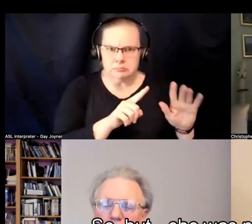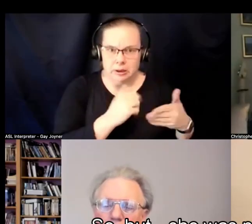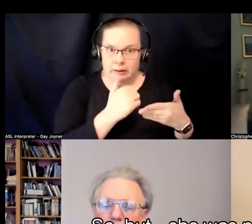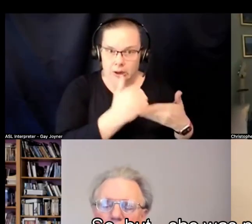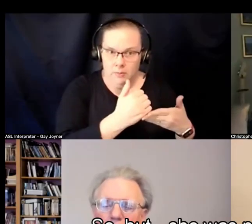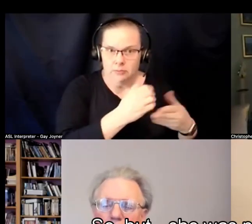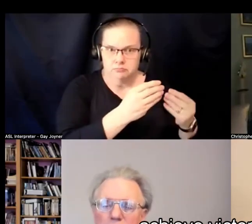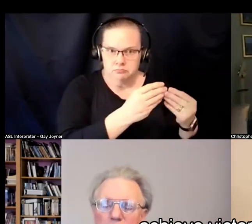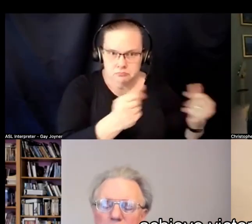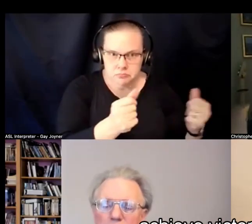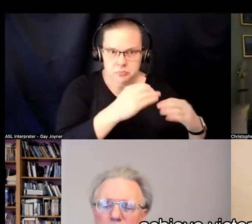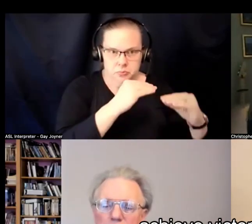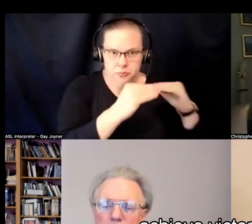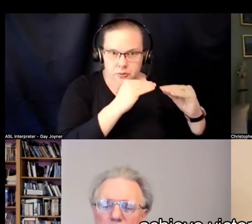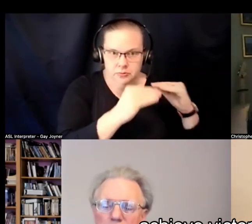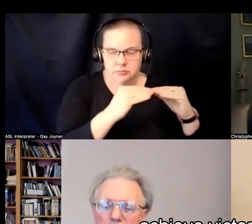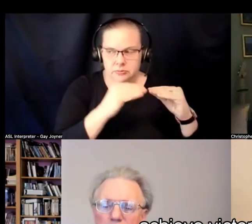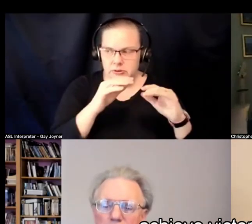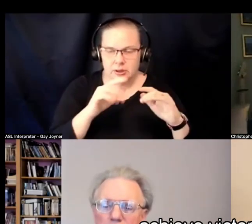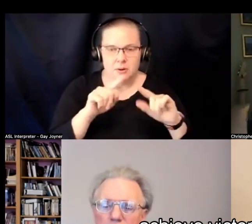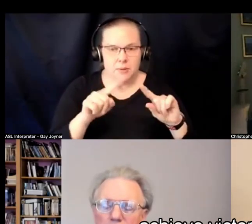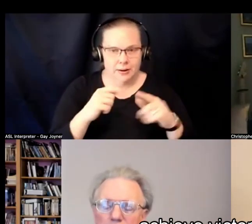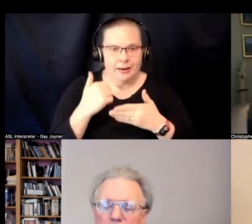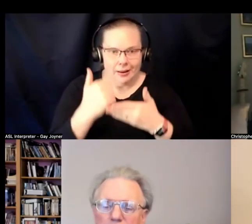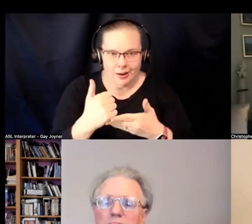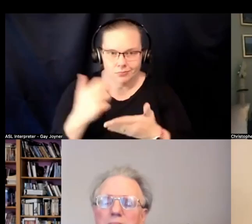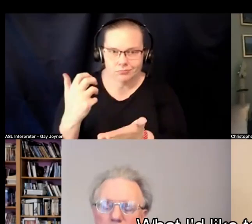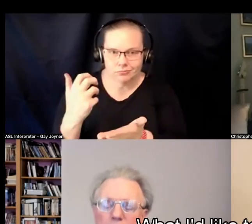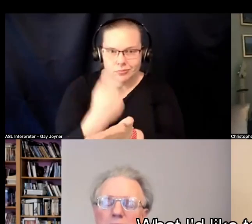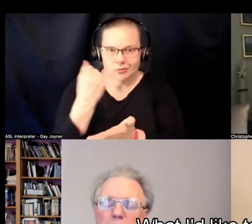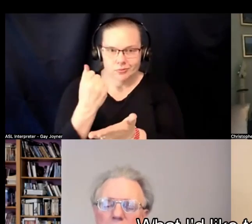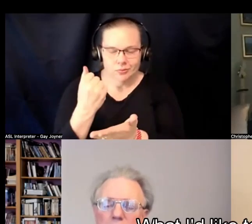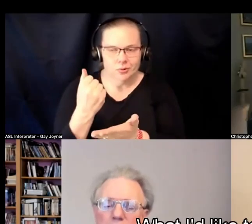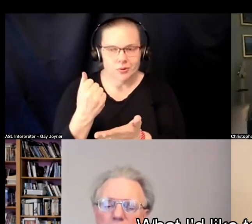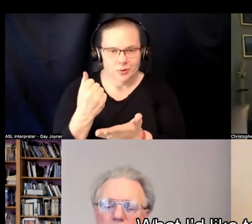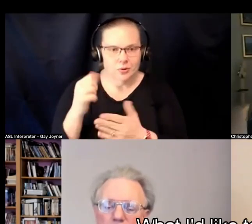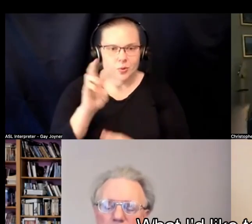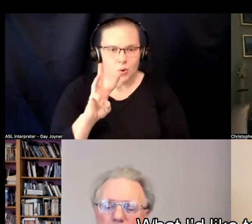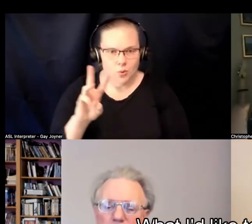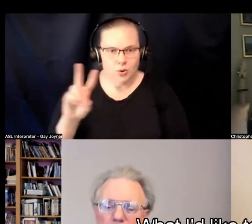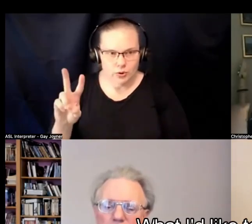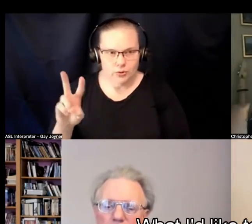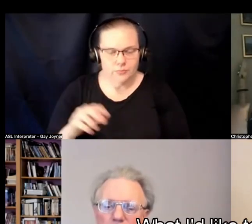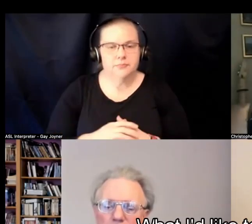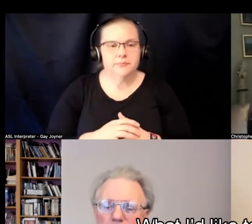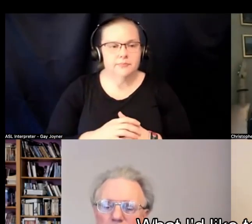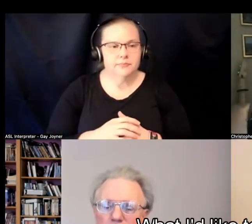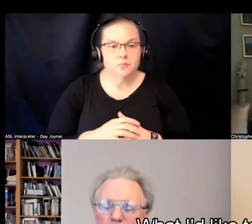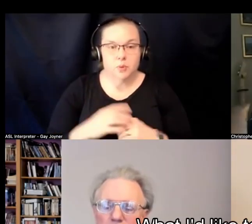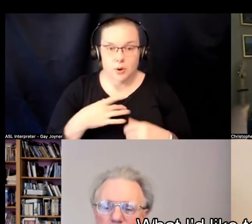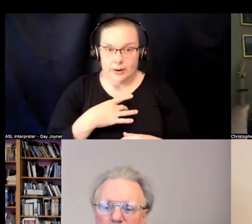country that helped the nation achieve victory in war and prosperity and peace. What I'd like to do first is read